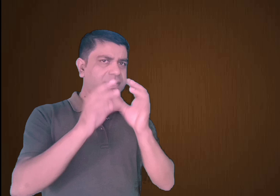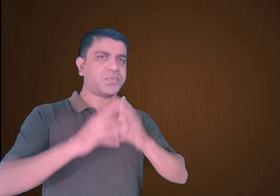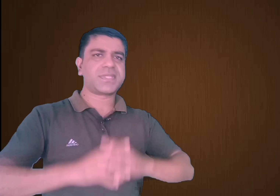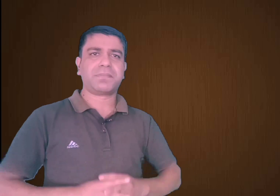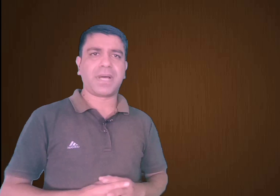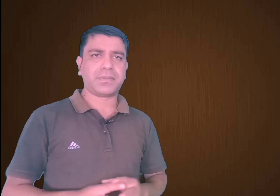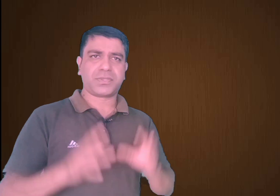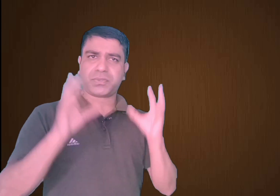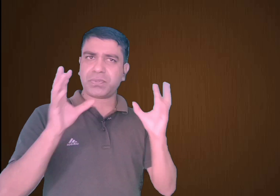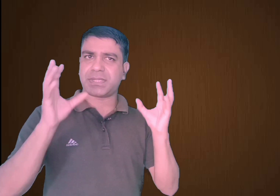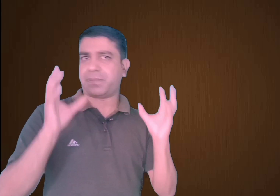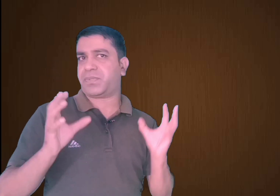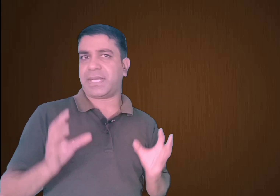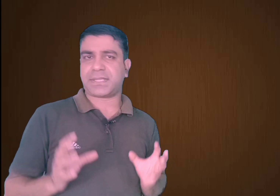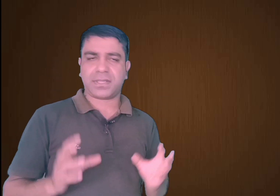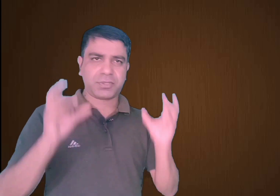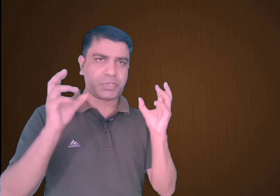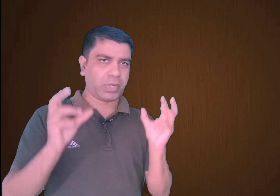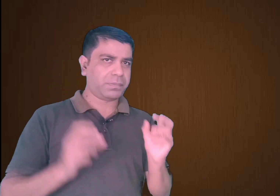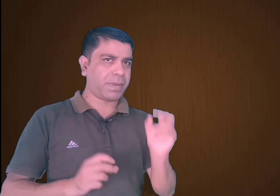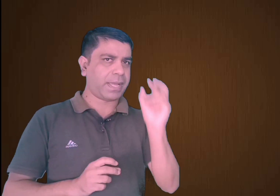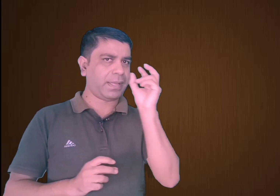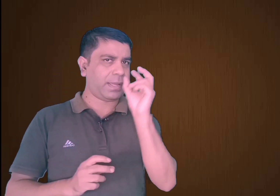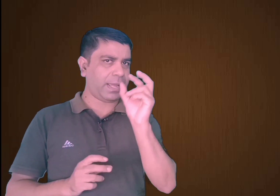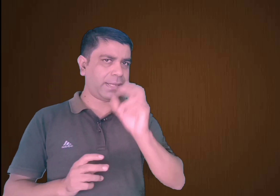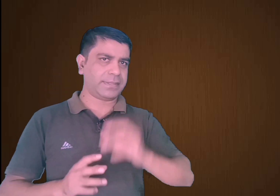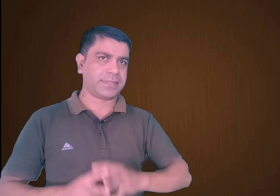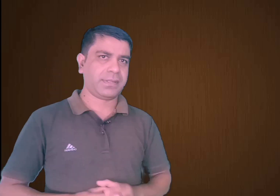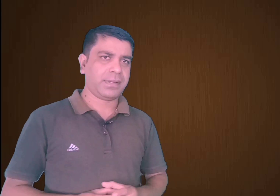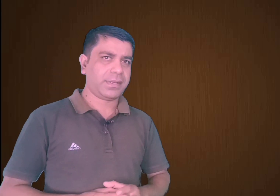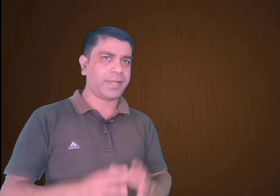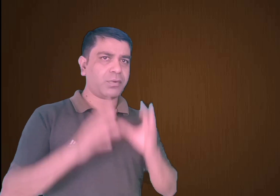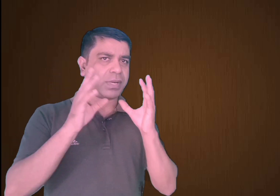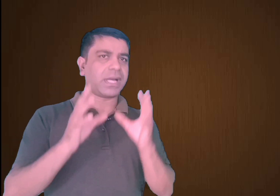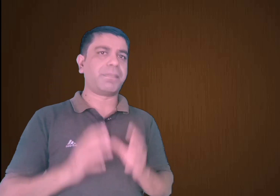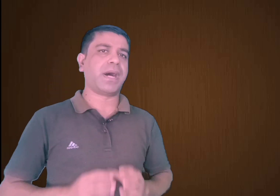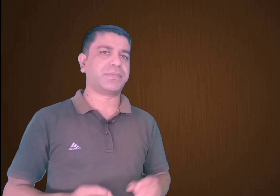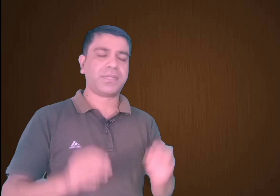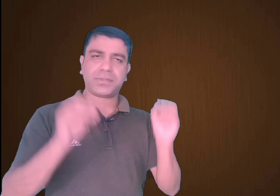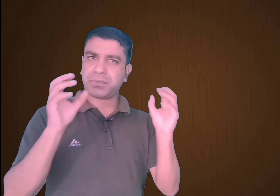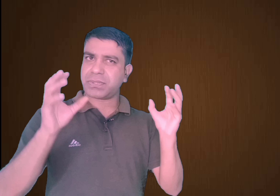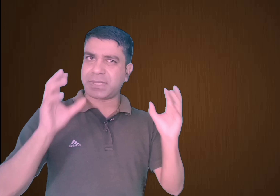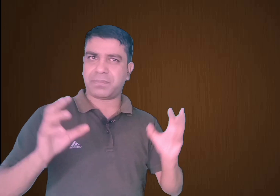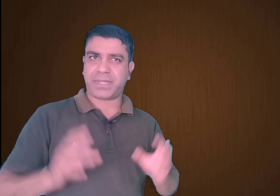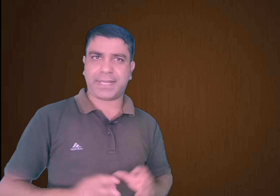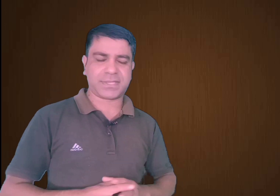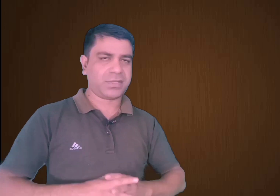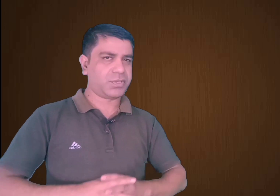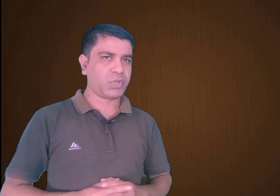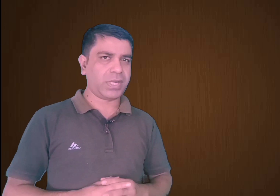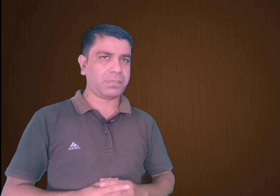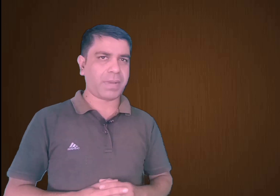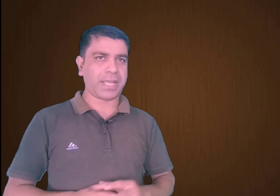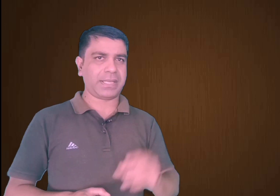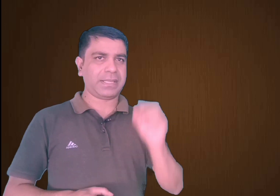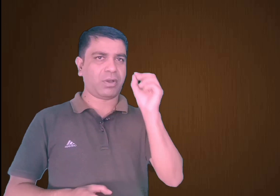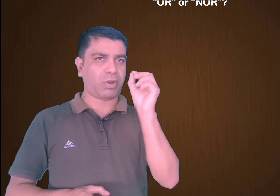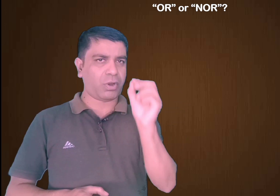This was about two subjects joined by and. Now what about two subjects joined by